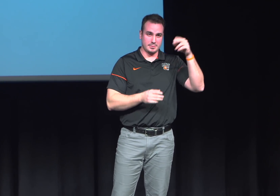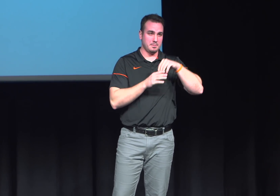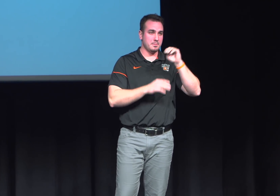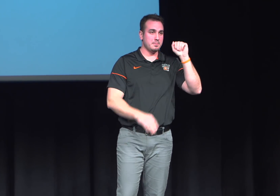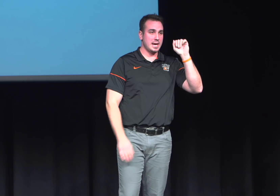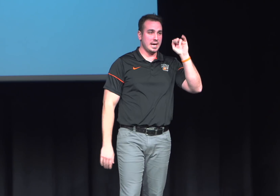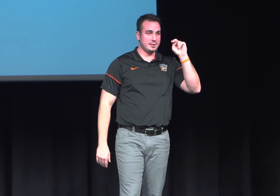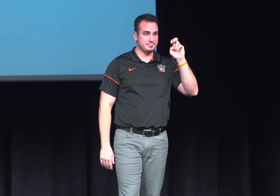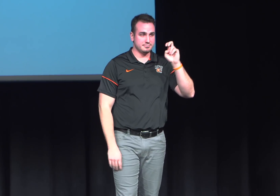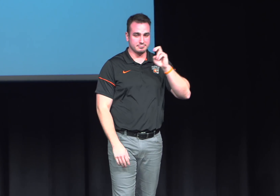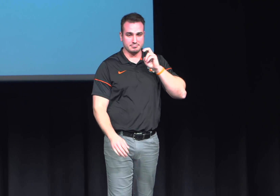up in Maine.